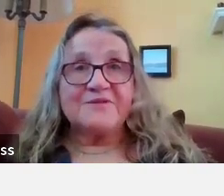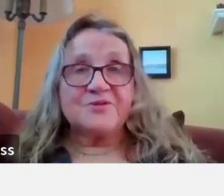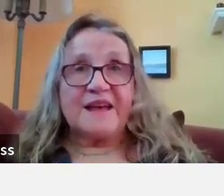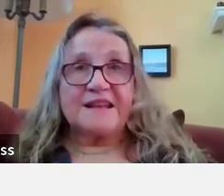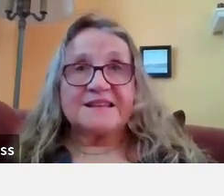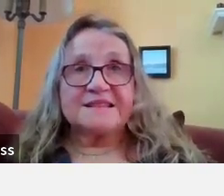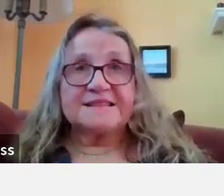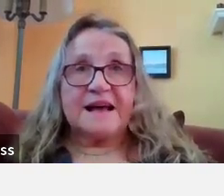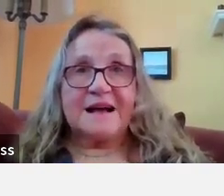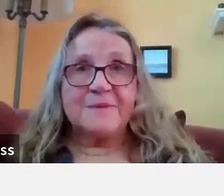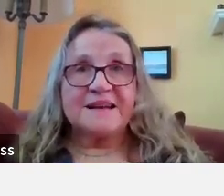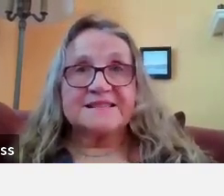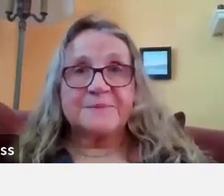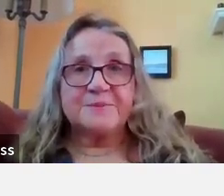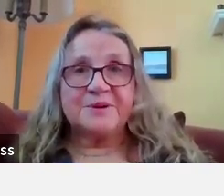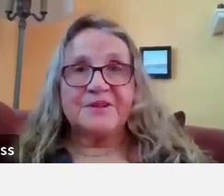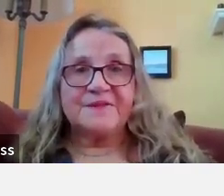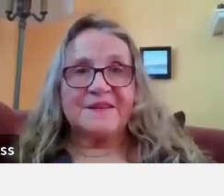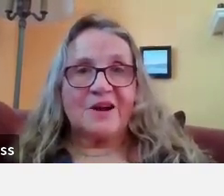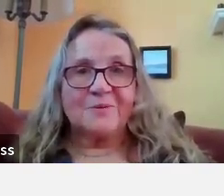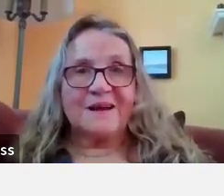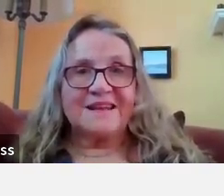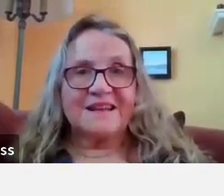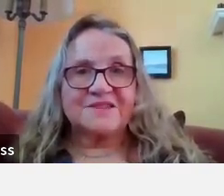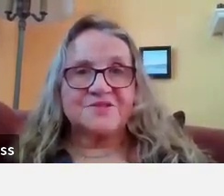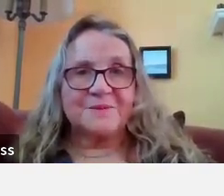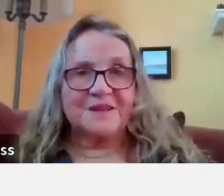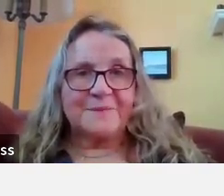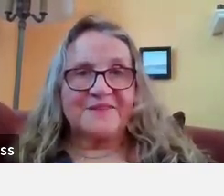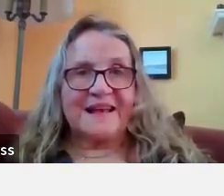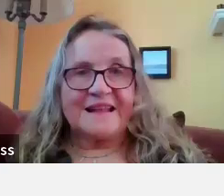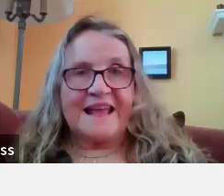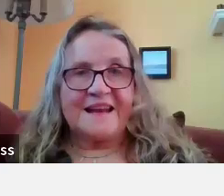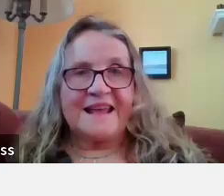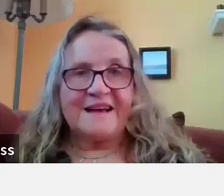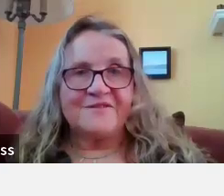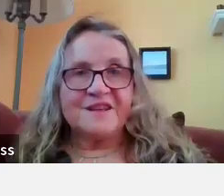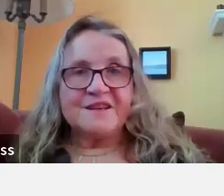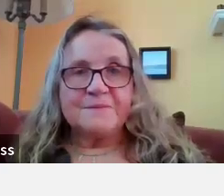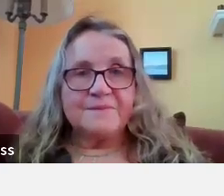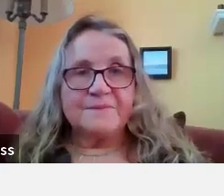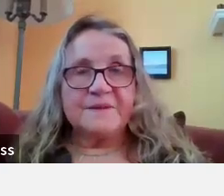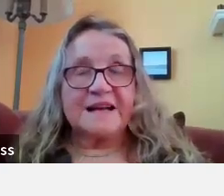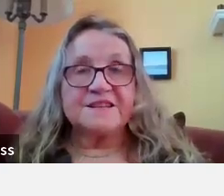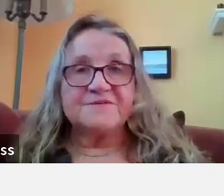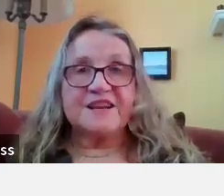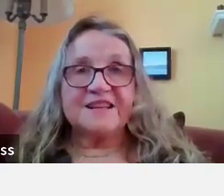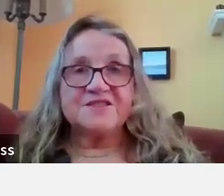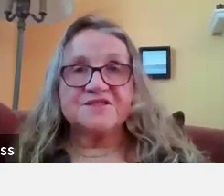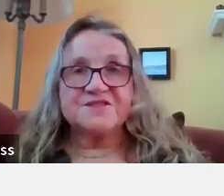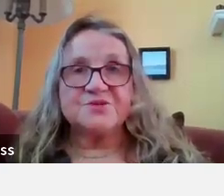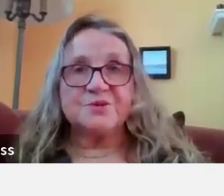having behavior that is unacceptable, they're already extremely upset and have